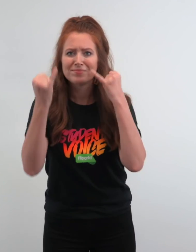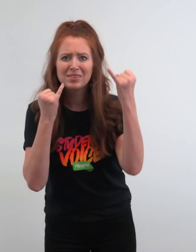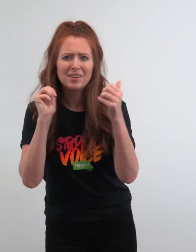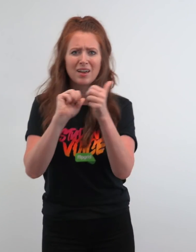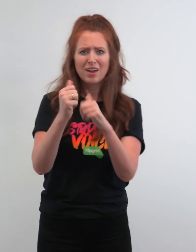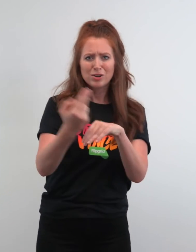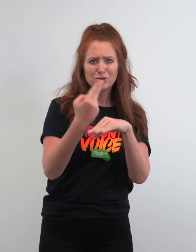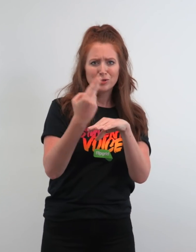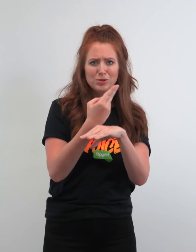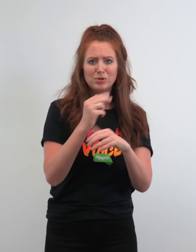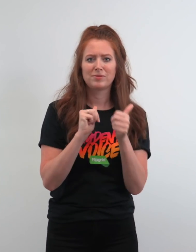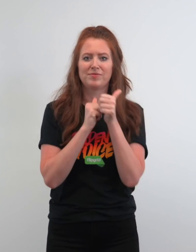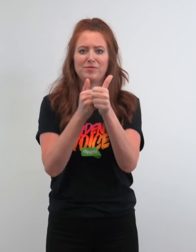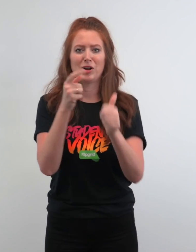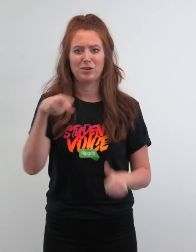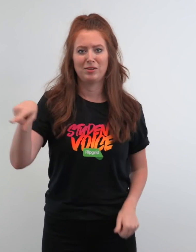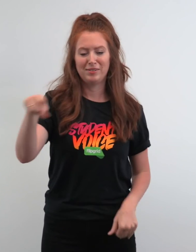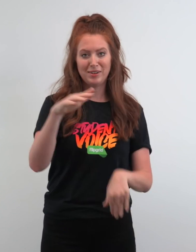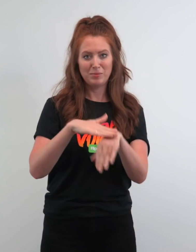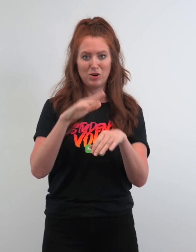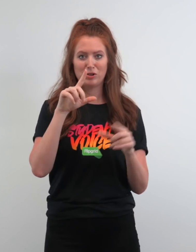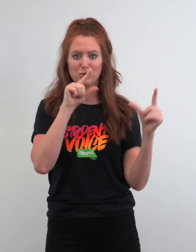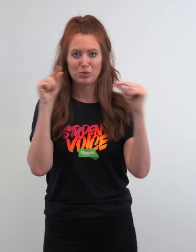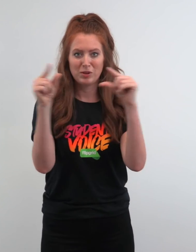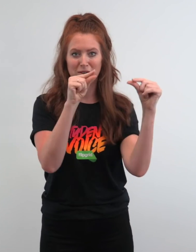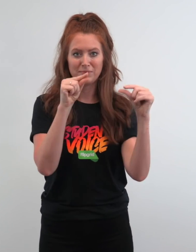For more ideas of how to use, follow them on Twitter